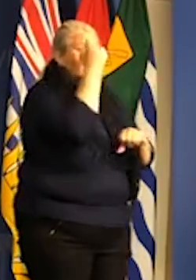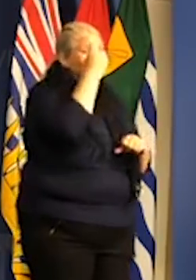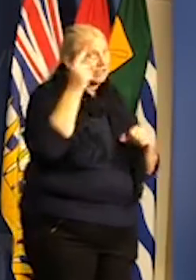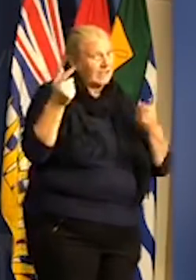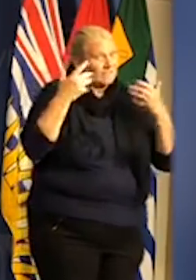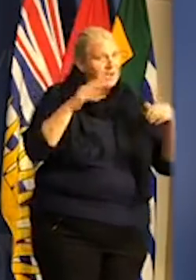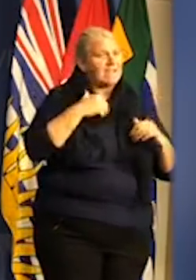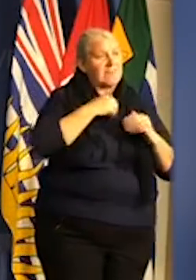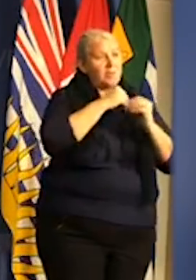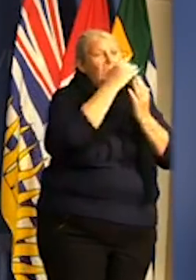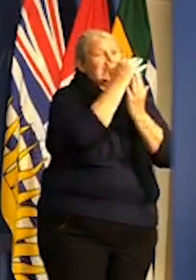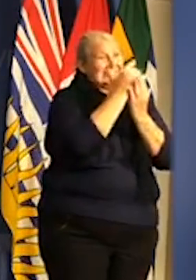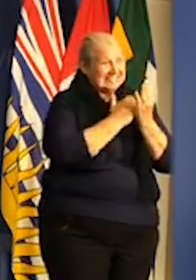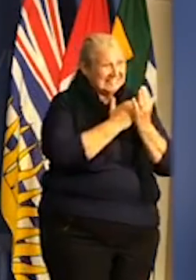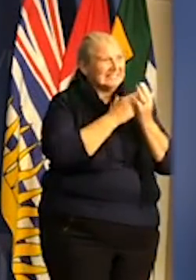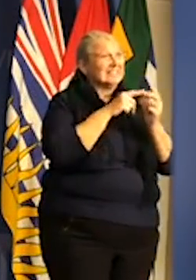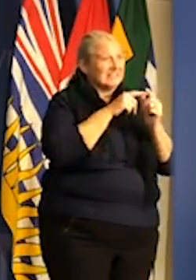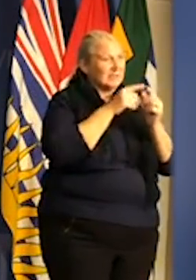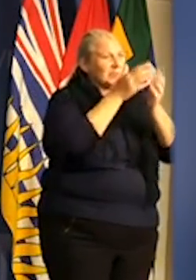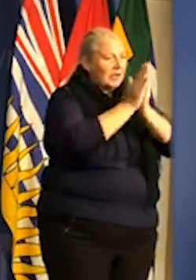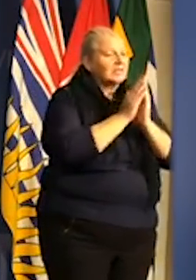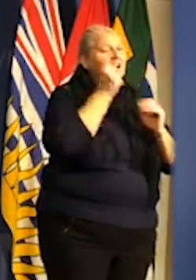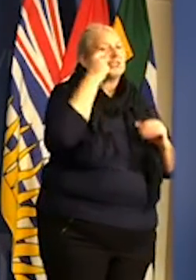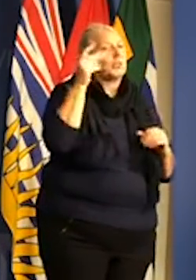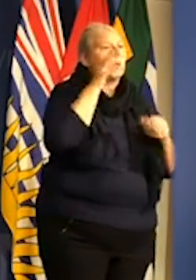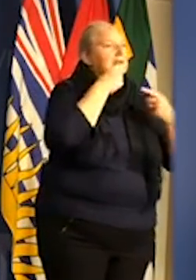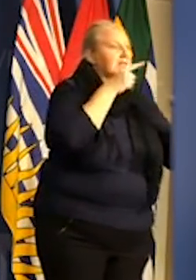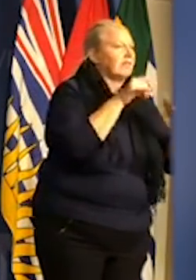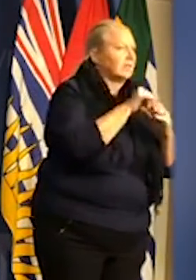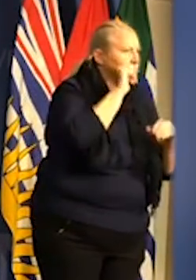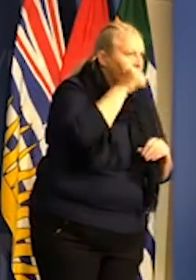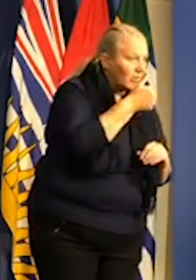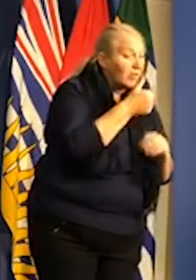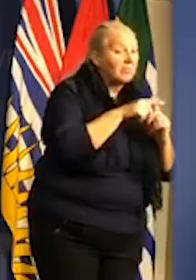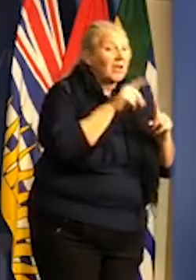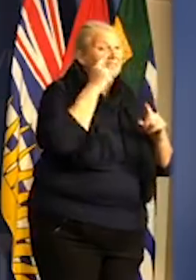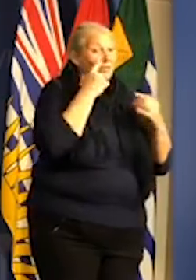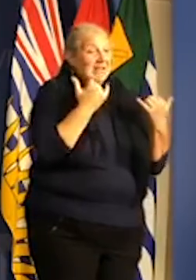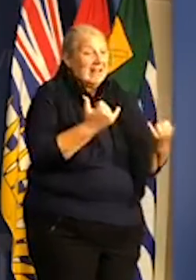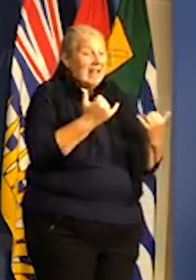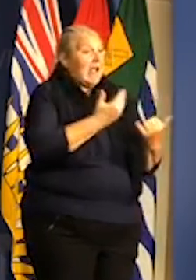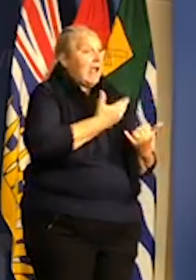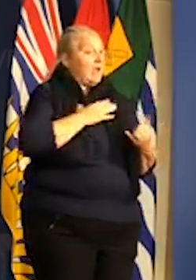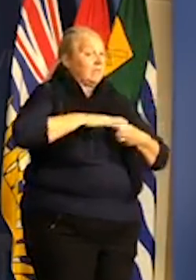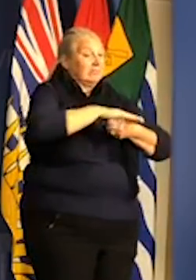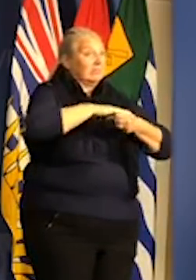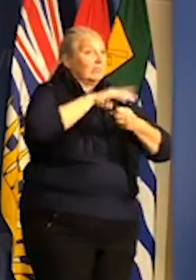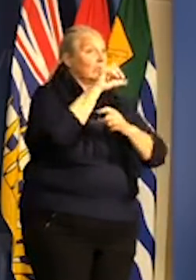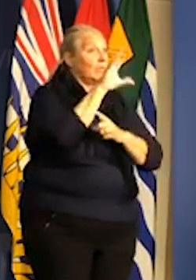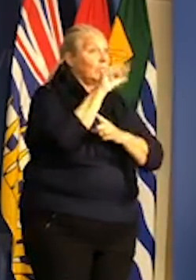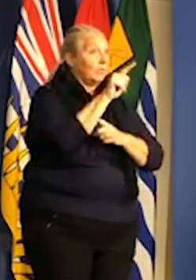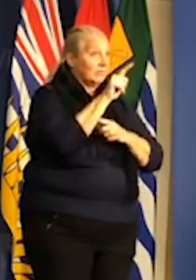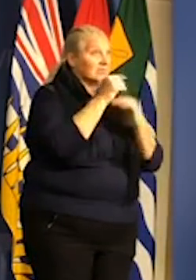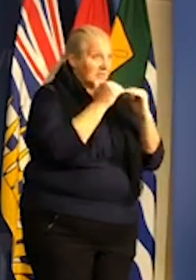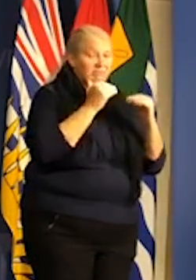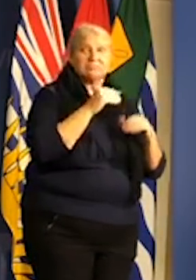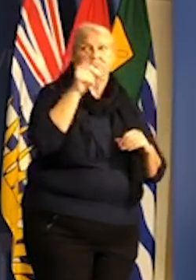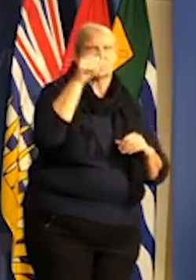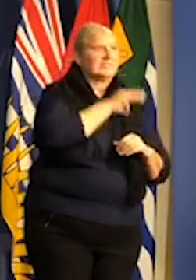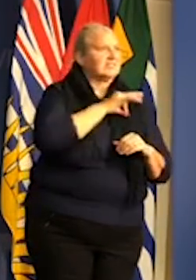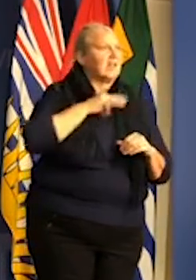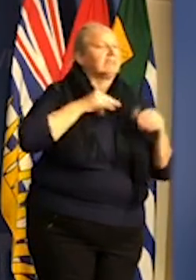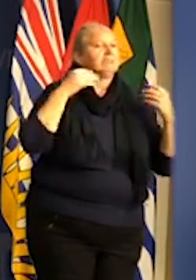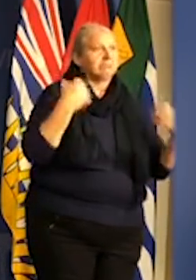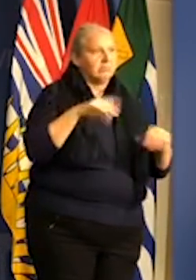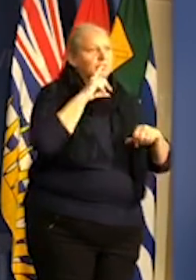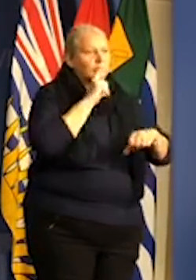and I will have more details on that tomorrow. But for now, at the local level, staff have made significant progress, and General